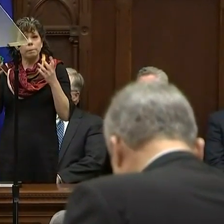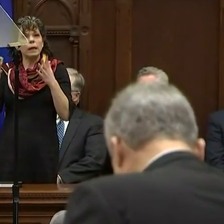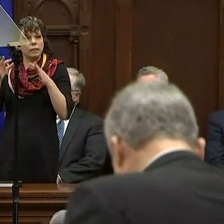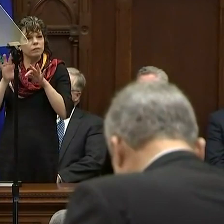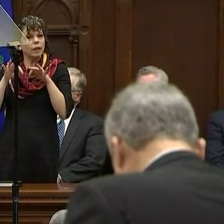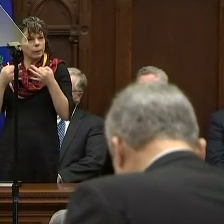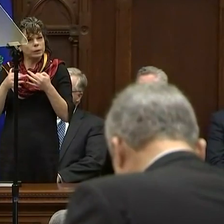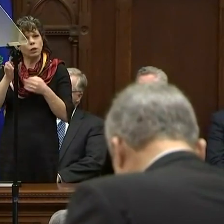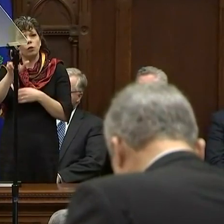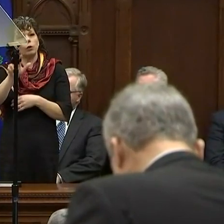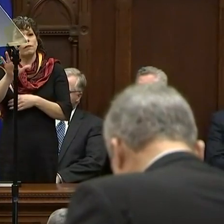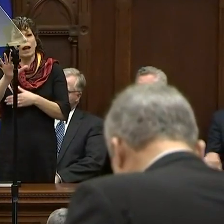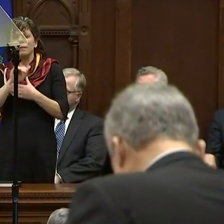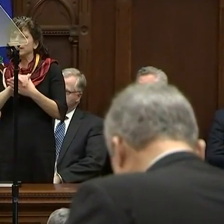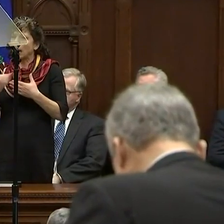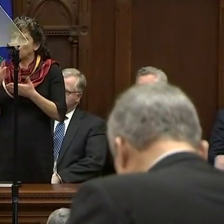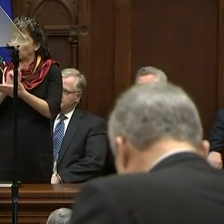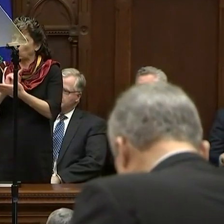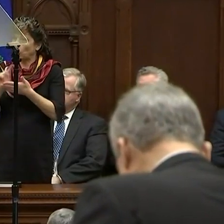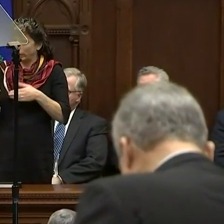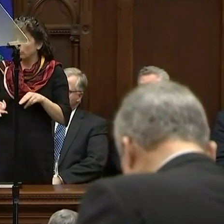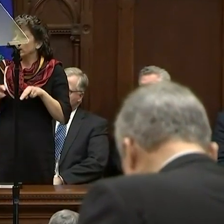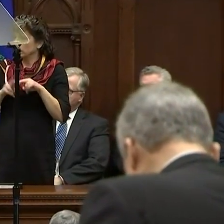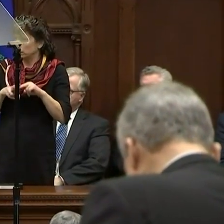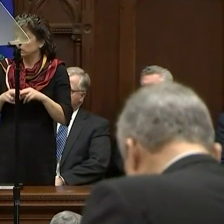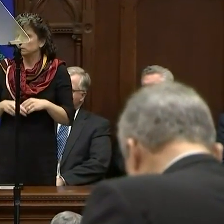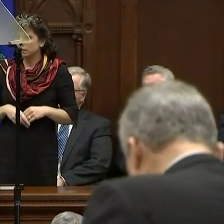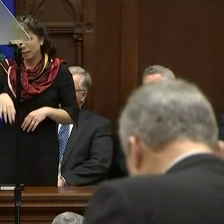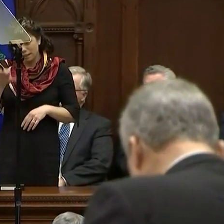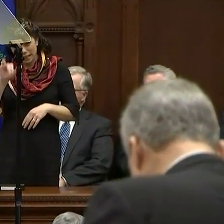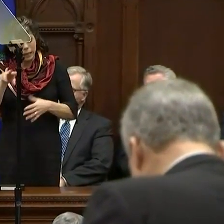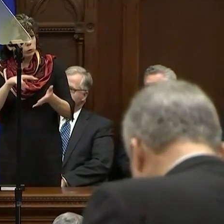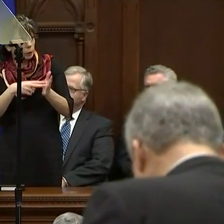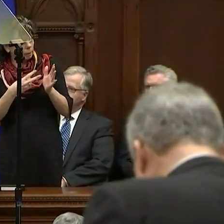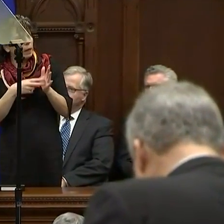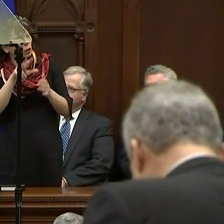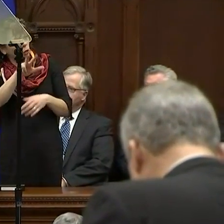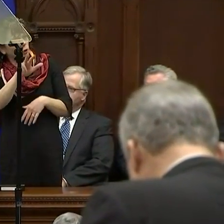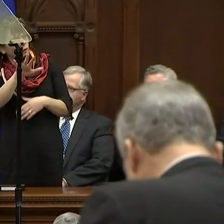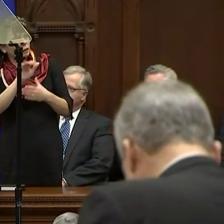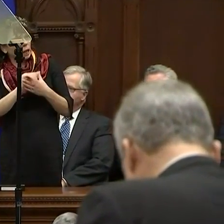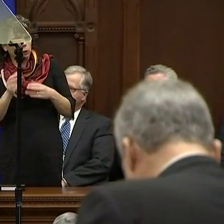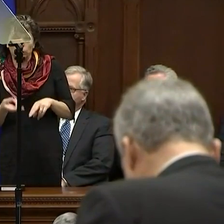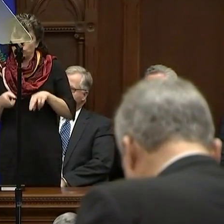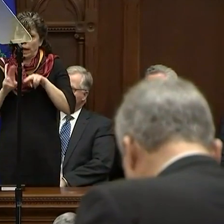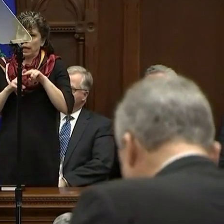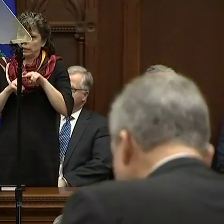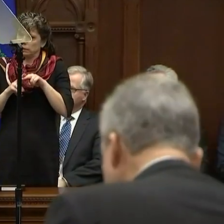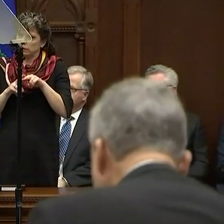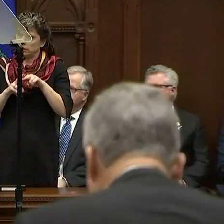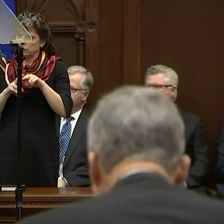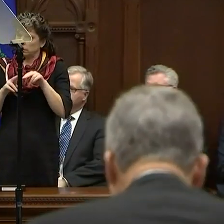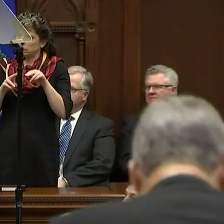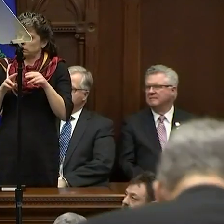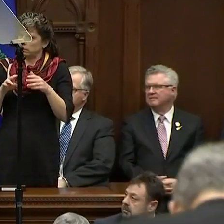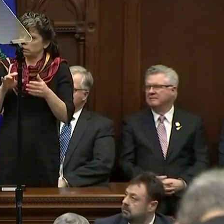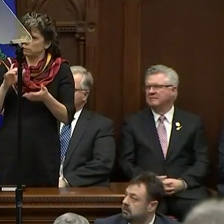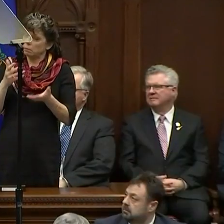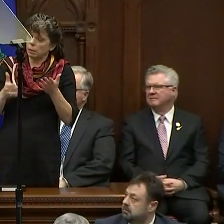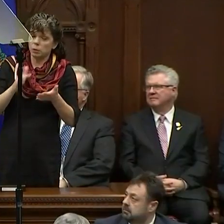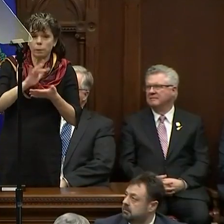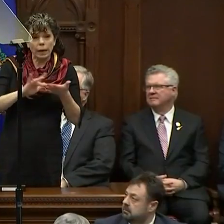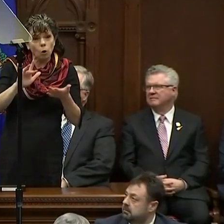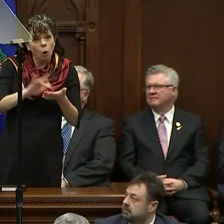a $35 a week raise. That's what it meant, a $35 a week raise. It lets them pay off a utility